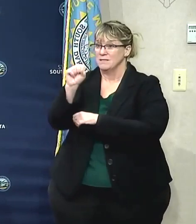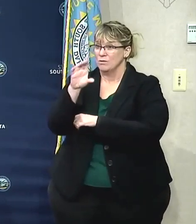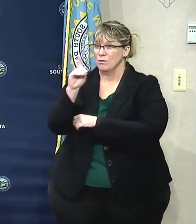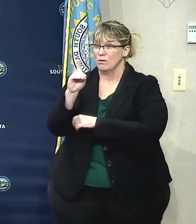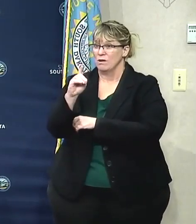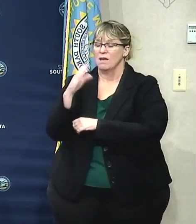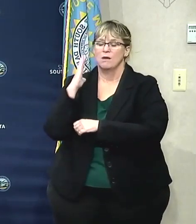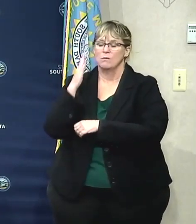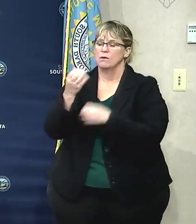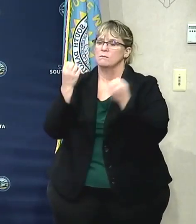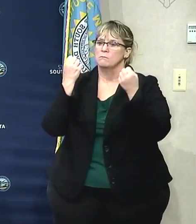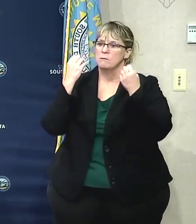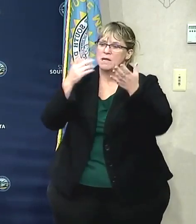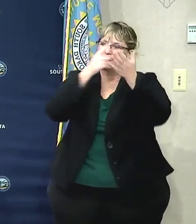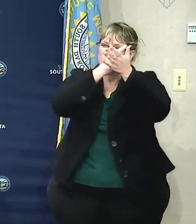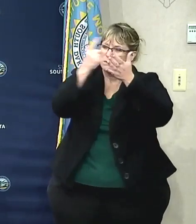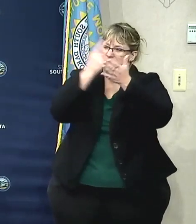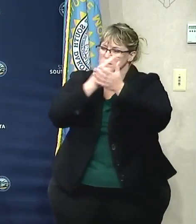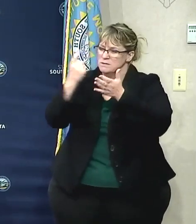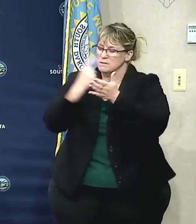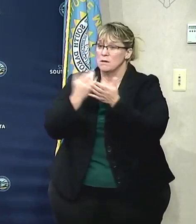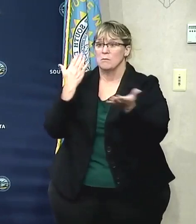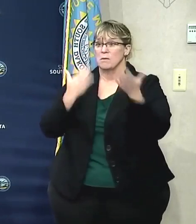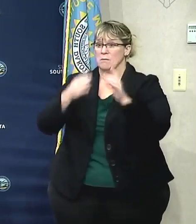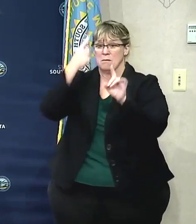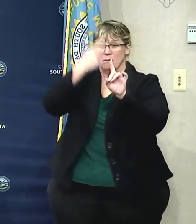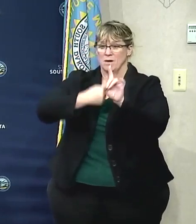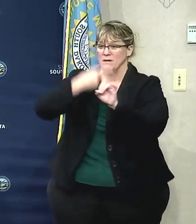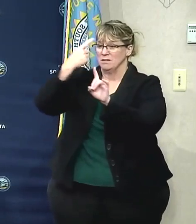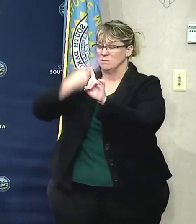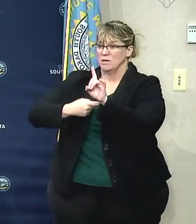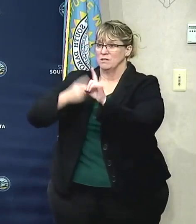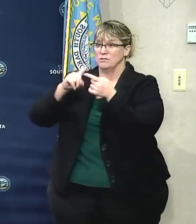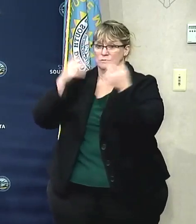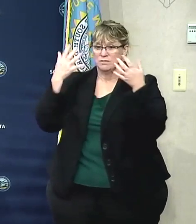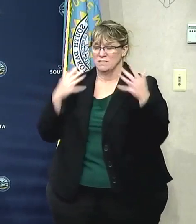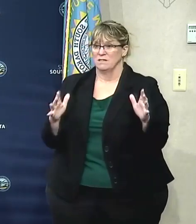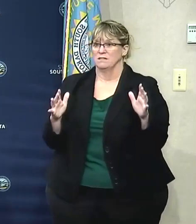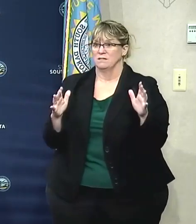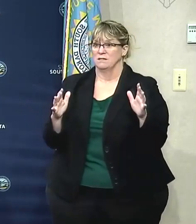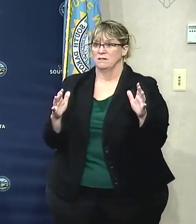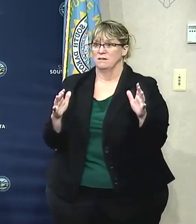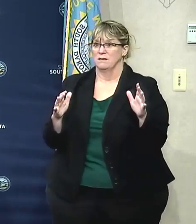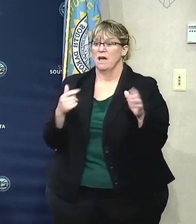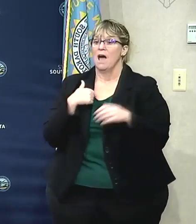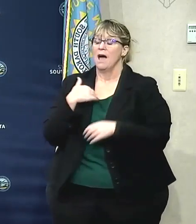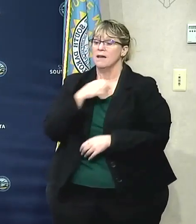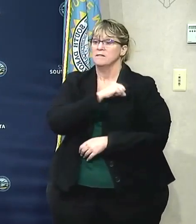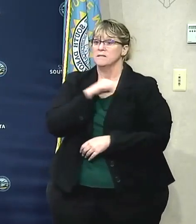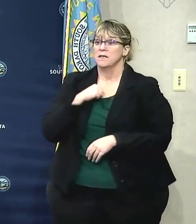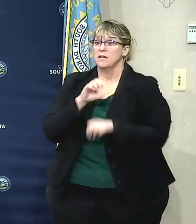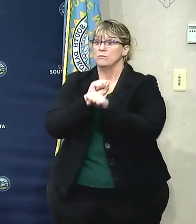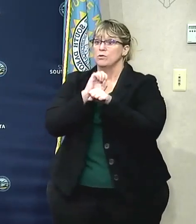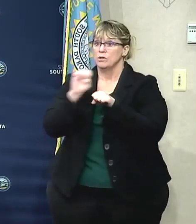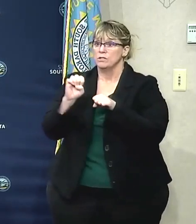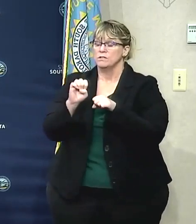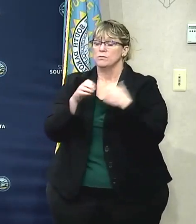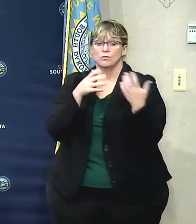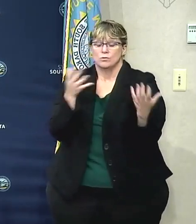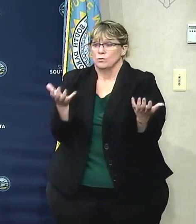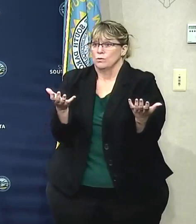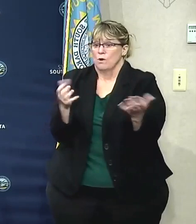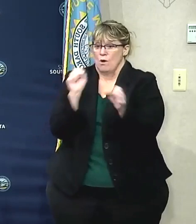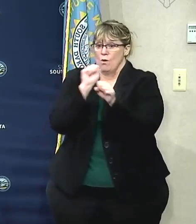this will take many, many weeks, perhaps even months, to run its course. I have state employees who are quite